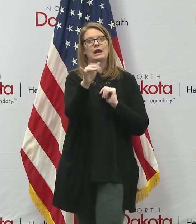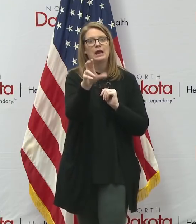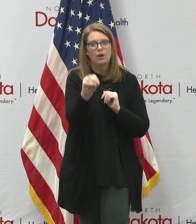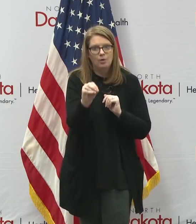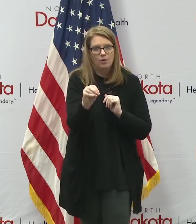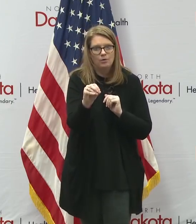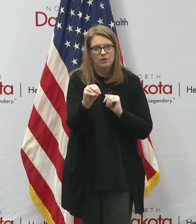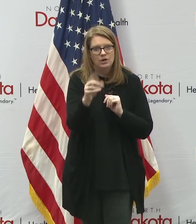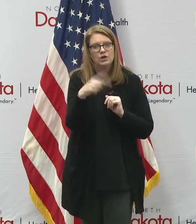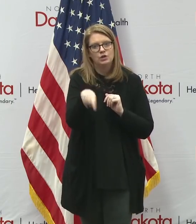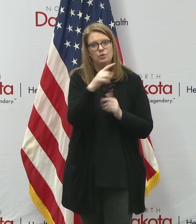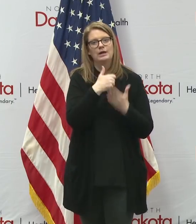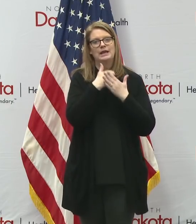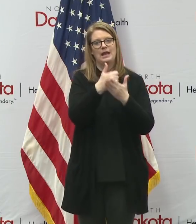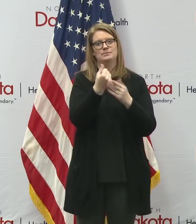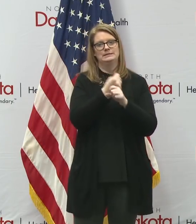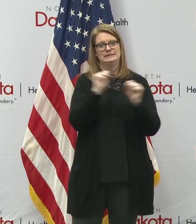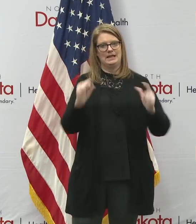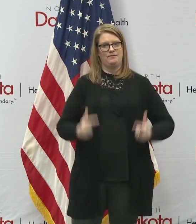be save lives. So